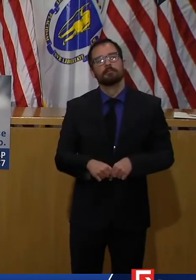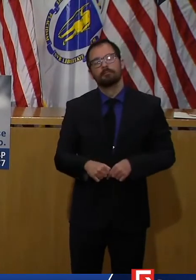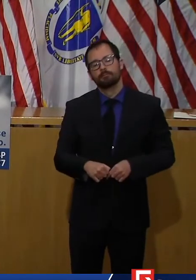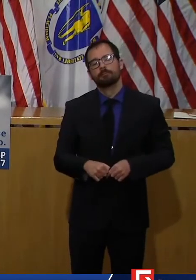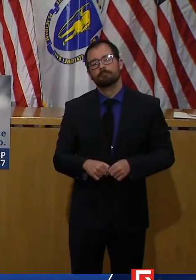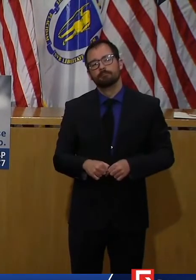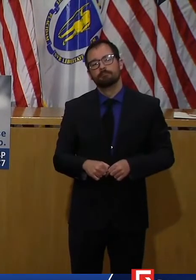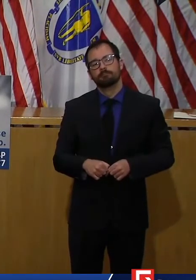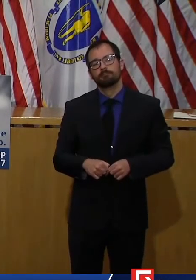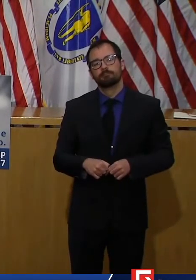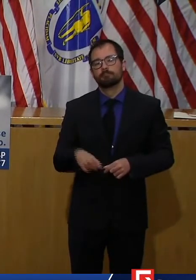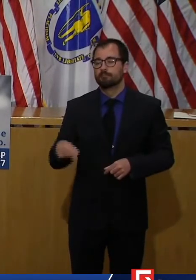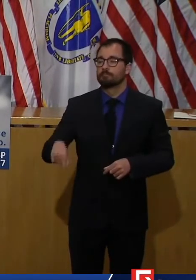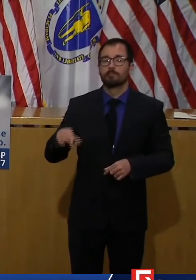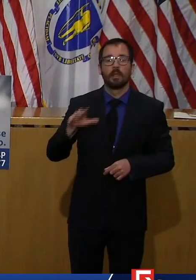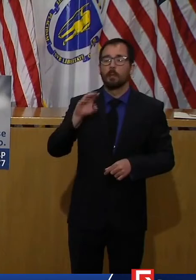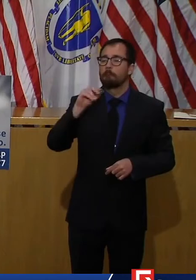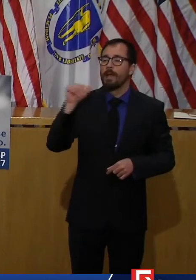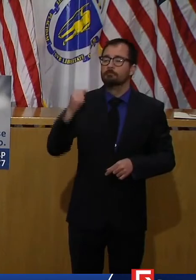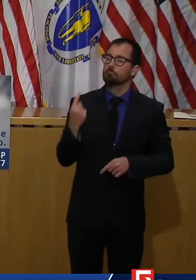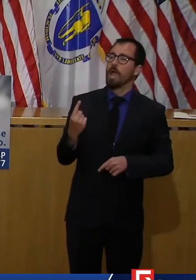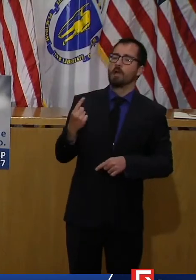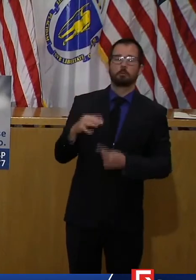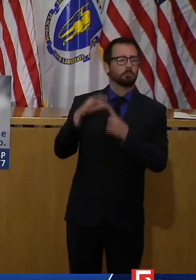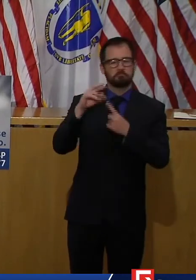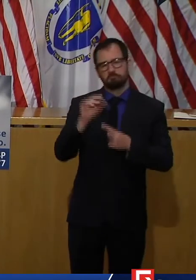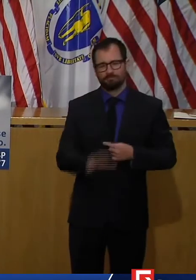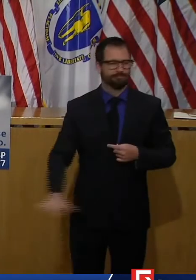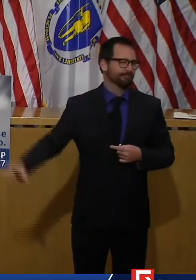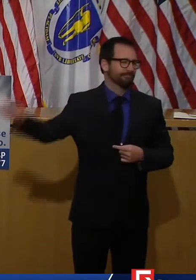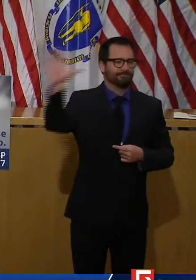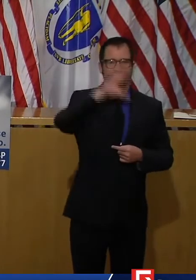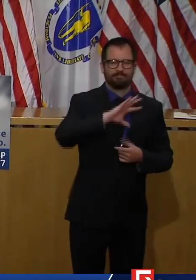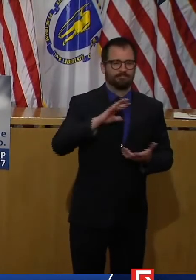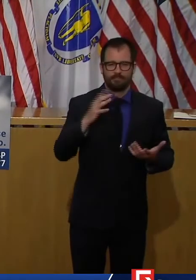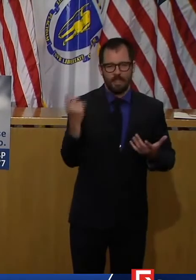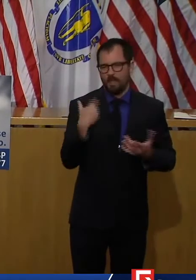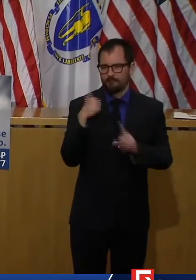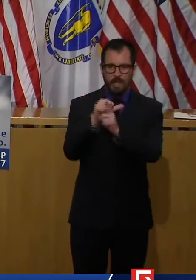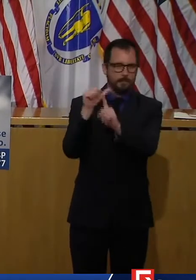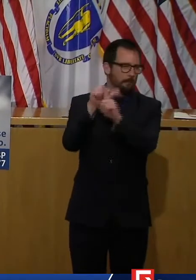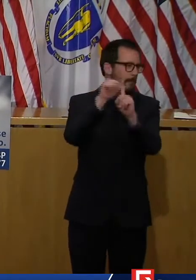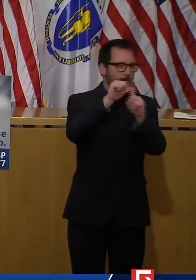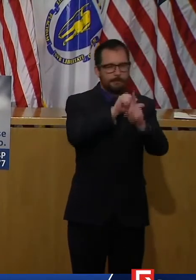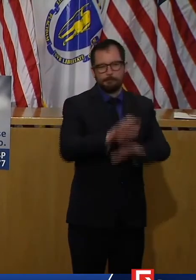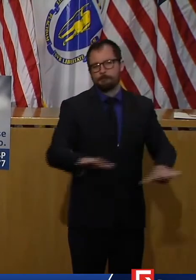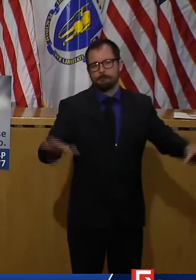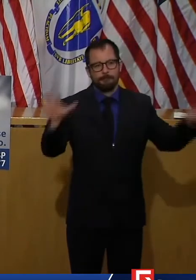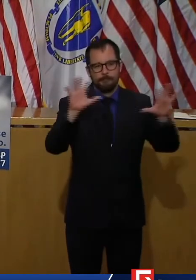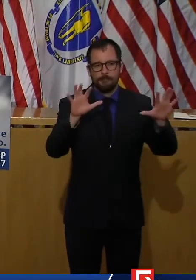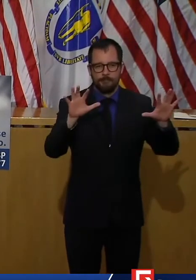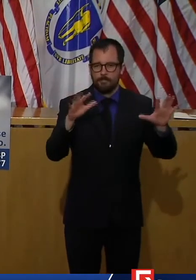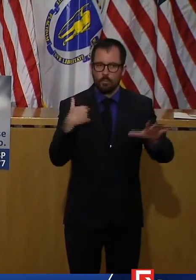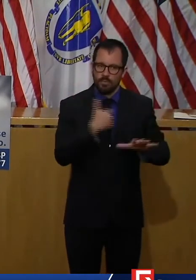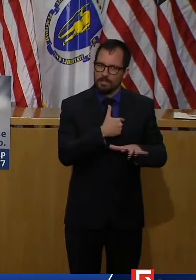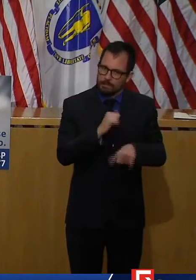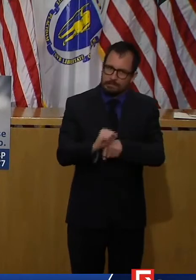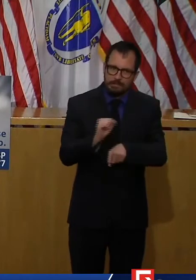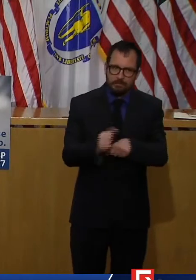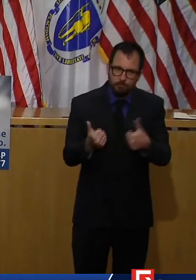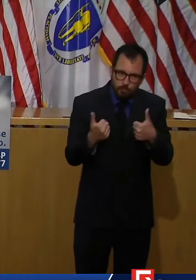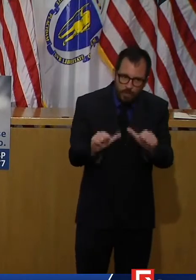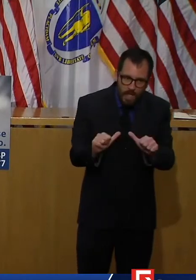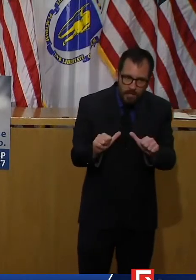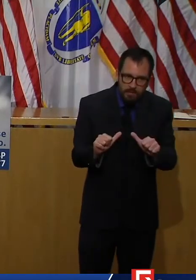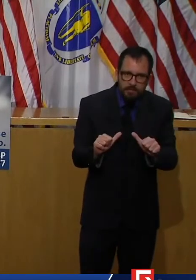with downstream telecom companies to make sure that our caller ID makes it out to every